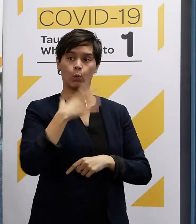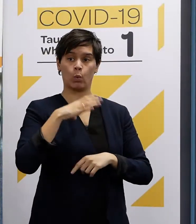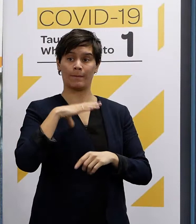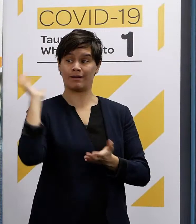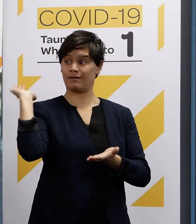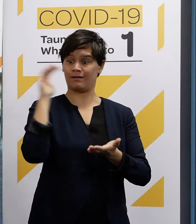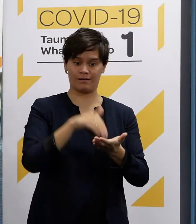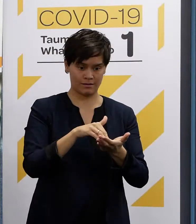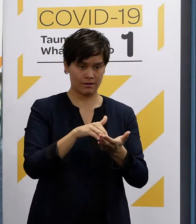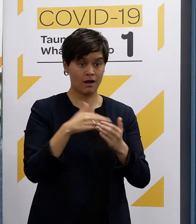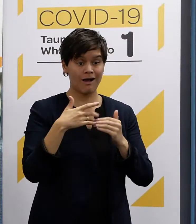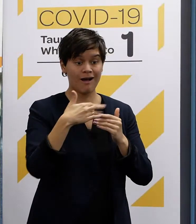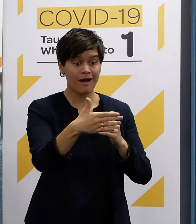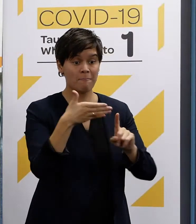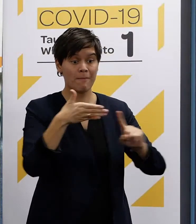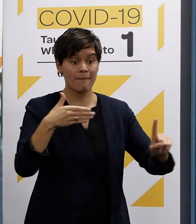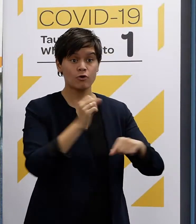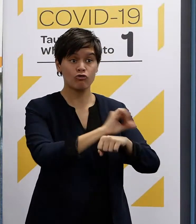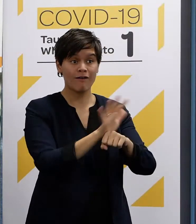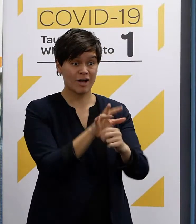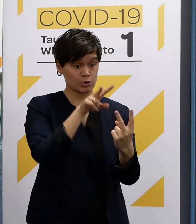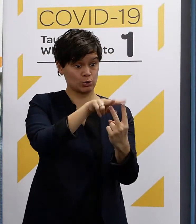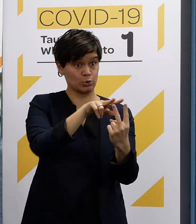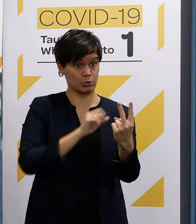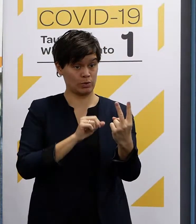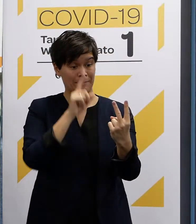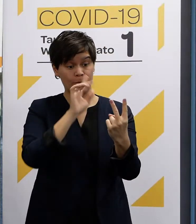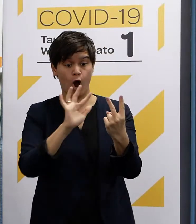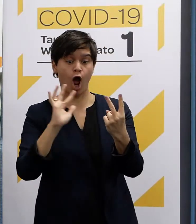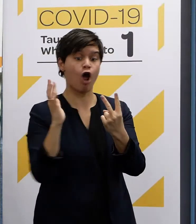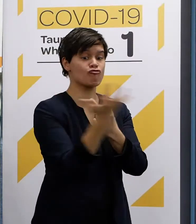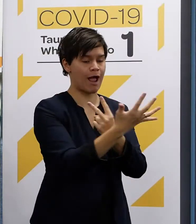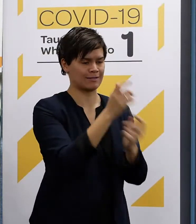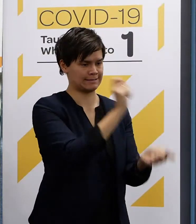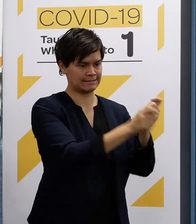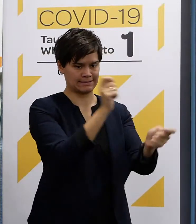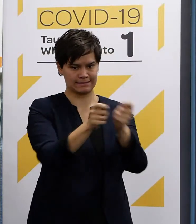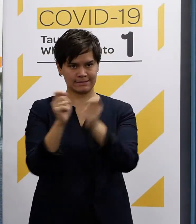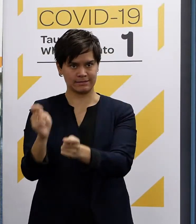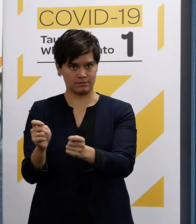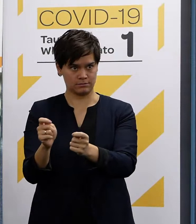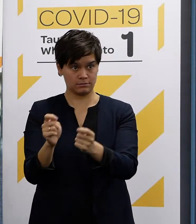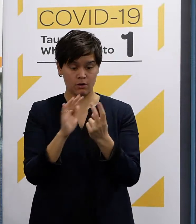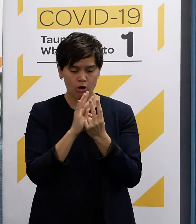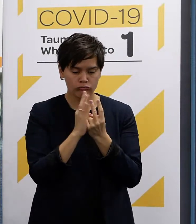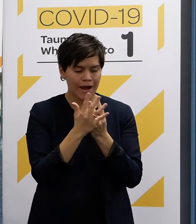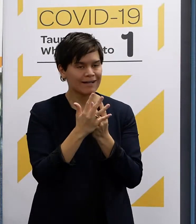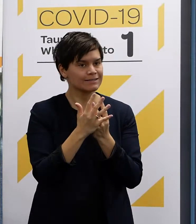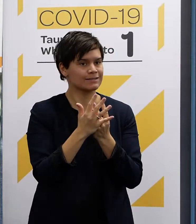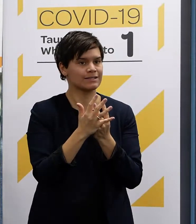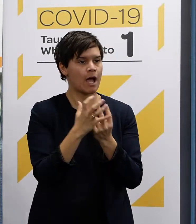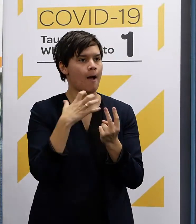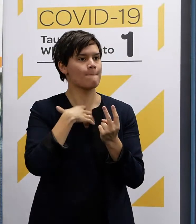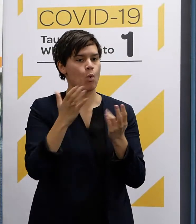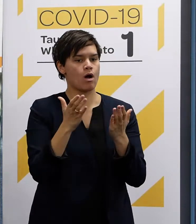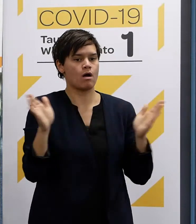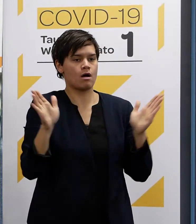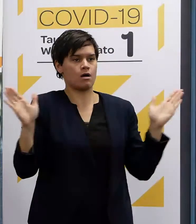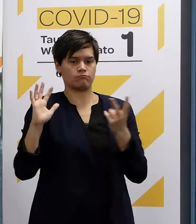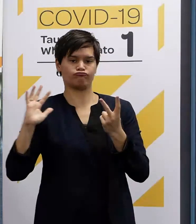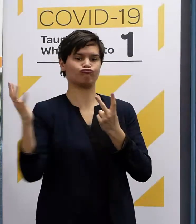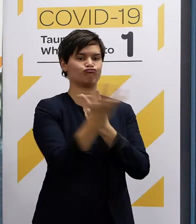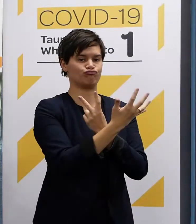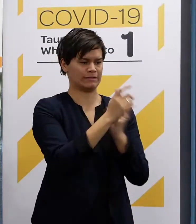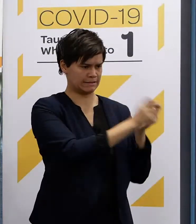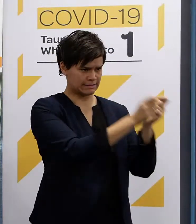UK. Again, we took a very precautionary approach to this and followed up a much wider group of people than we normally would for a confirmed